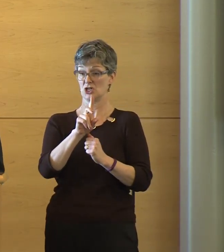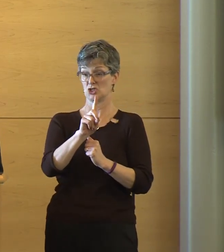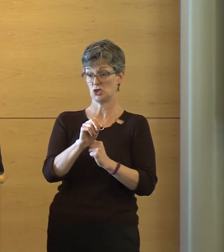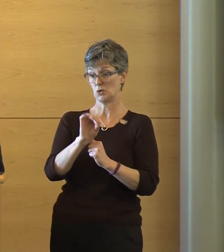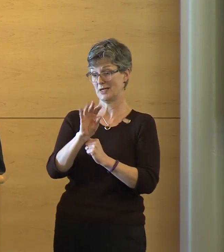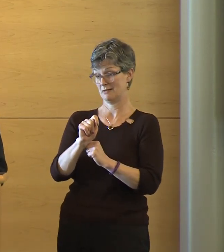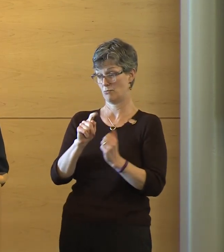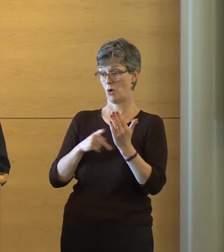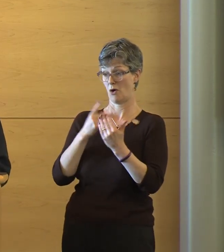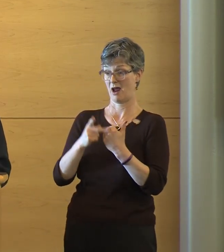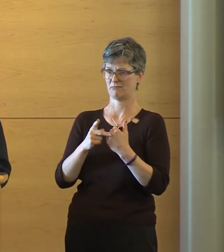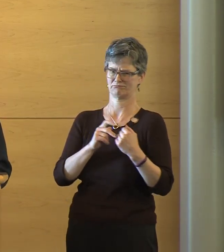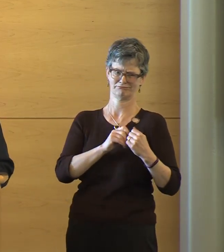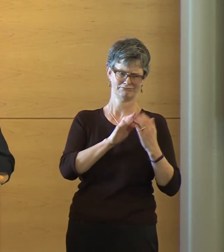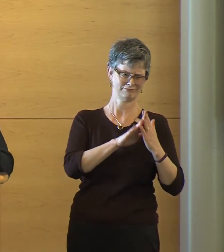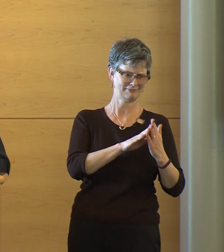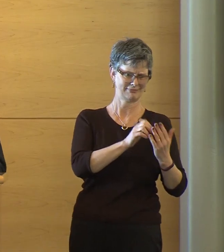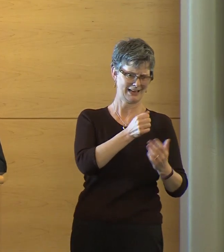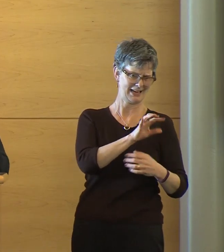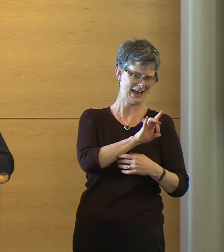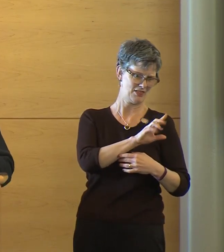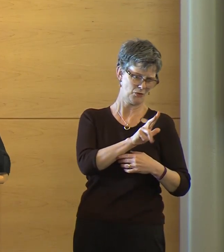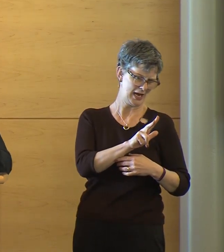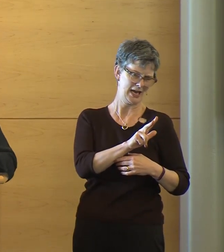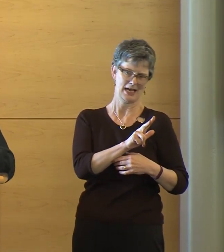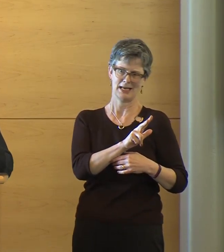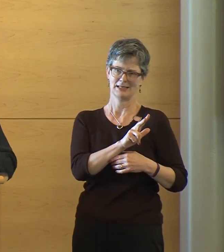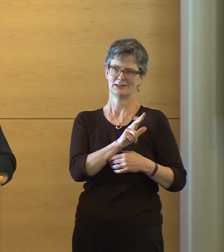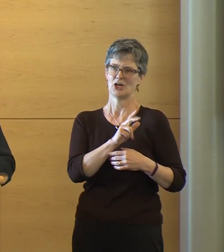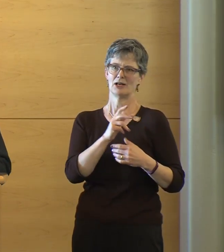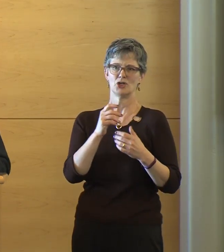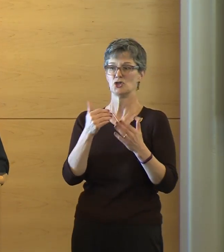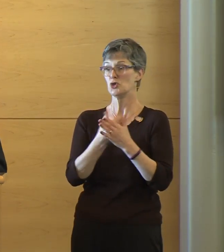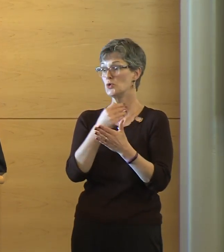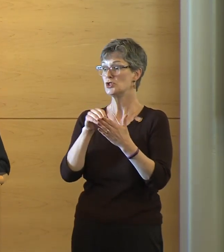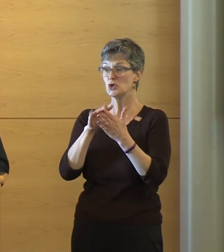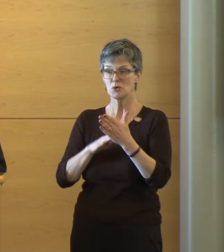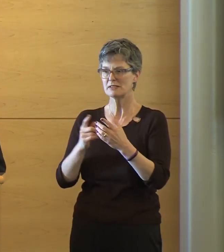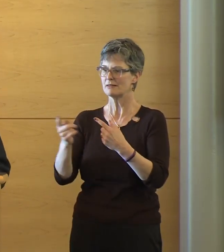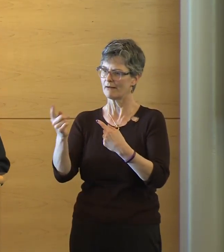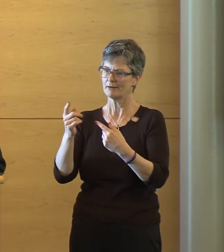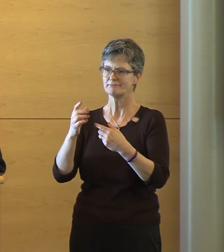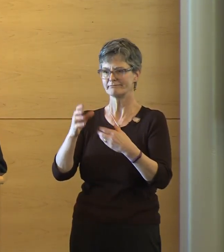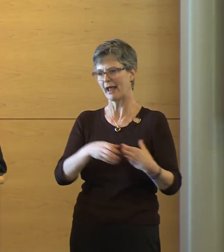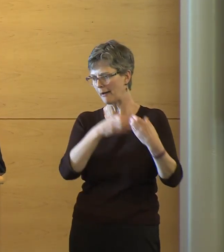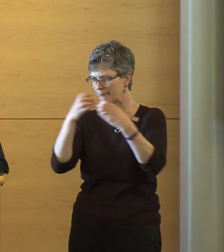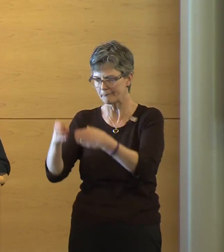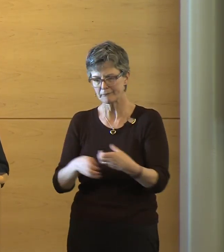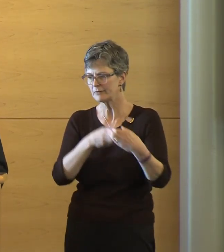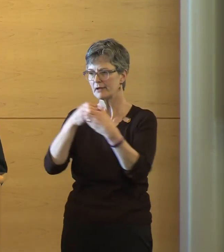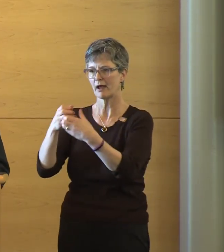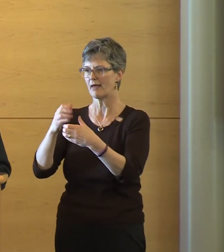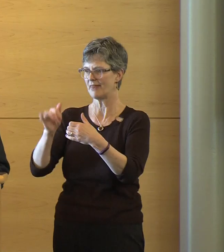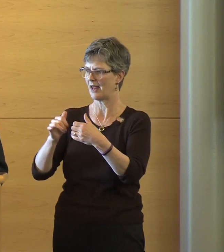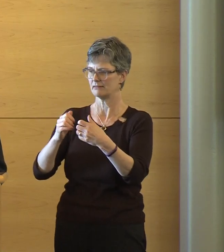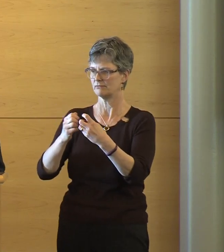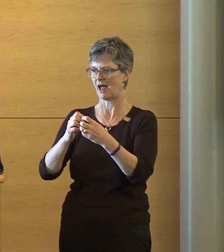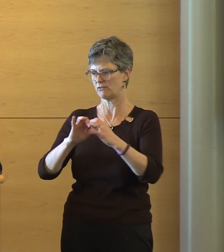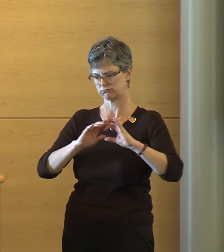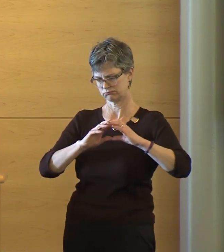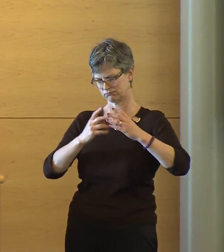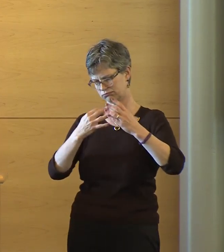having users test, and that can be challenging because then you have to figure out, okay, where do the users come from? And so we're